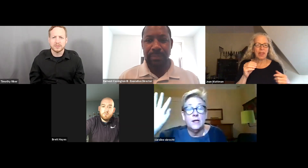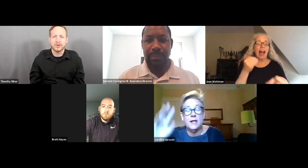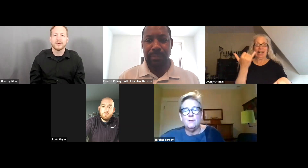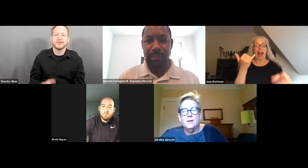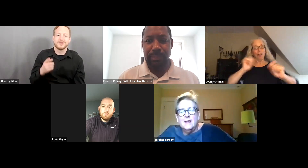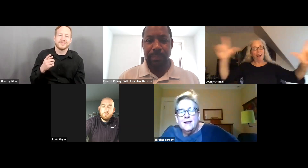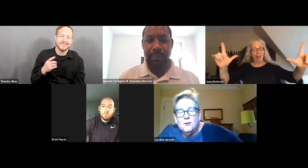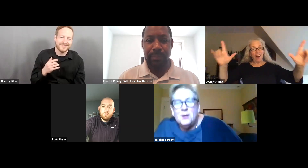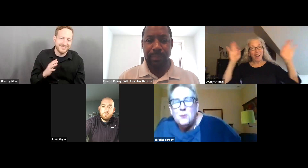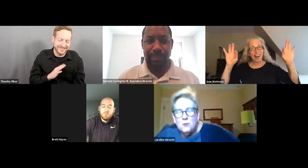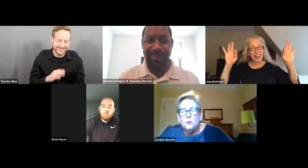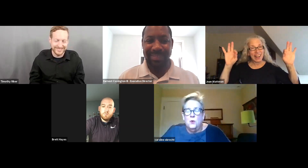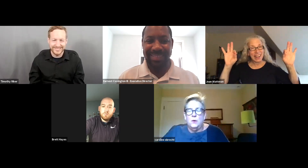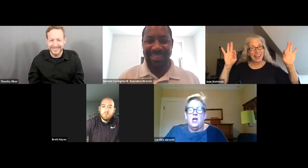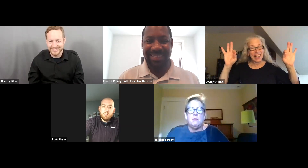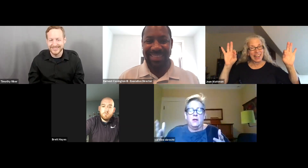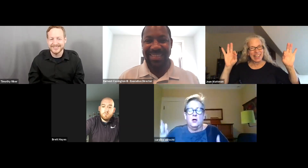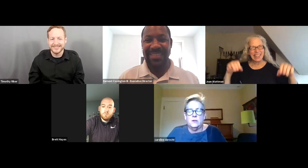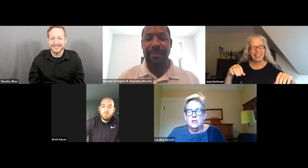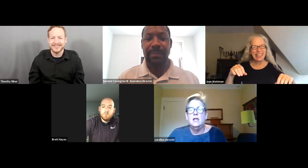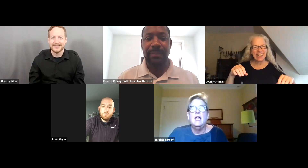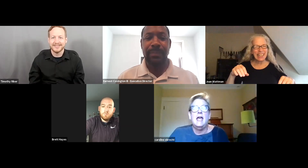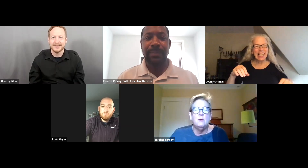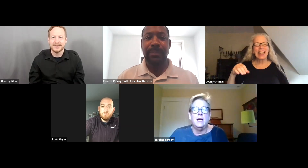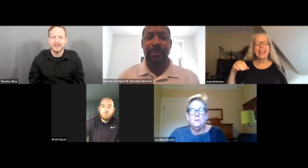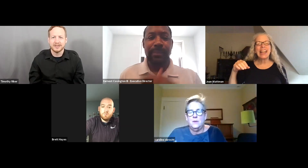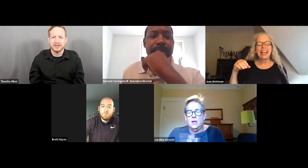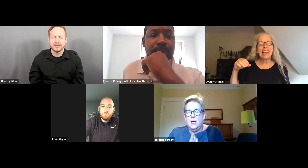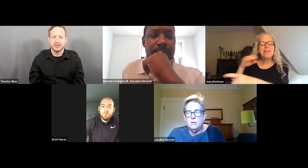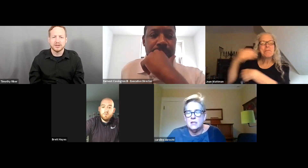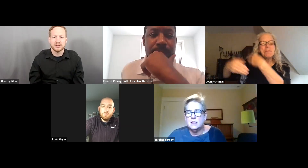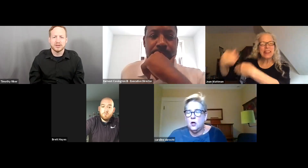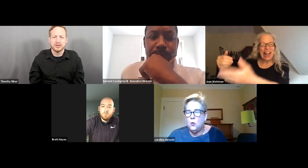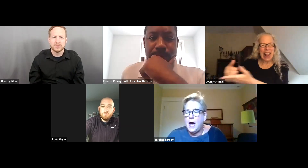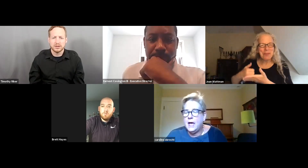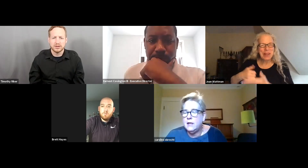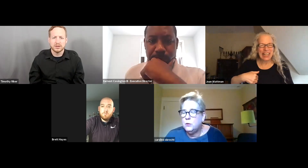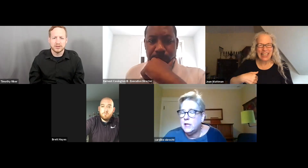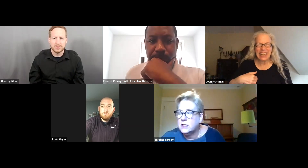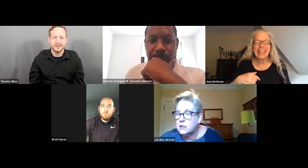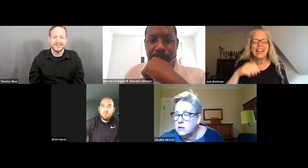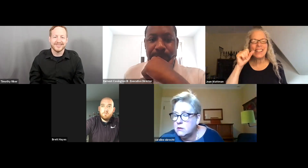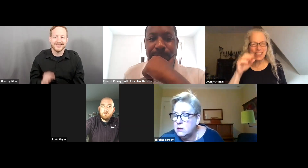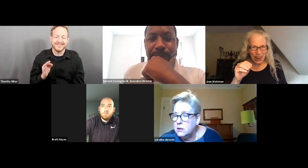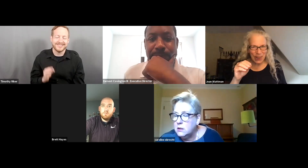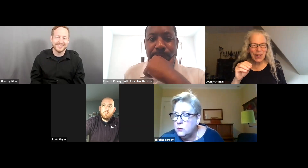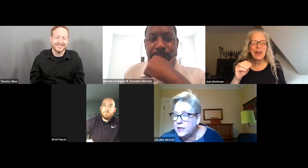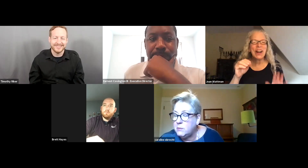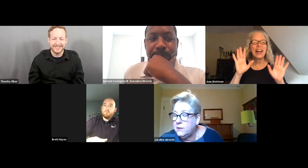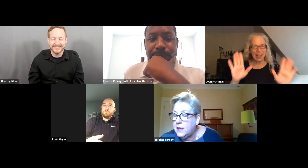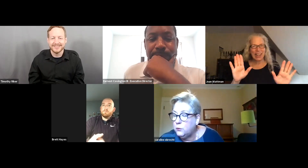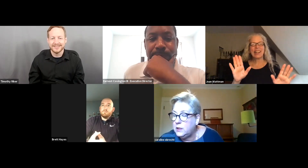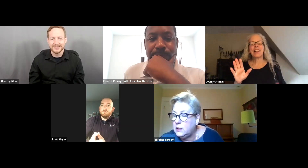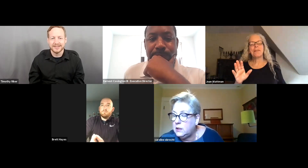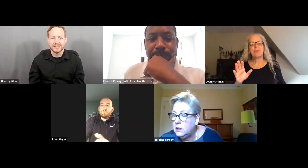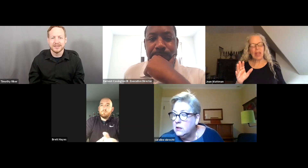Here, oh, I got it. Whoa, with the help of the host. Anyway, so I would like to